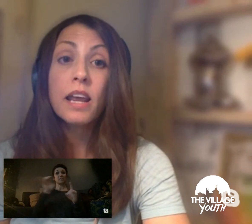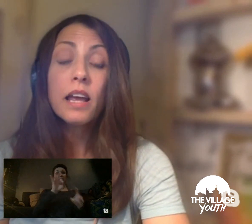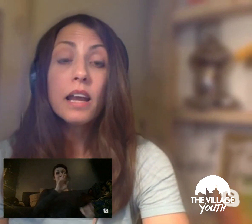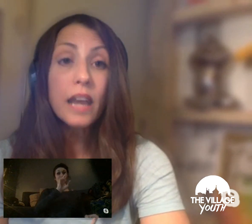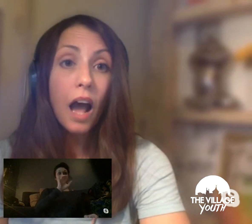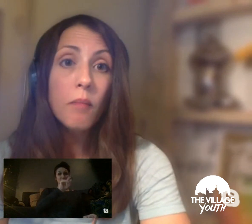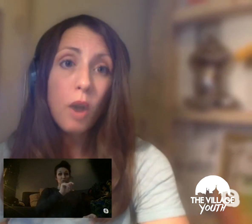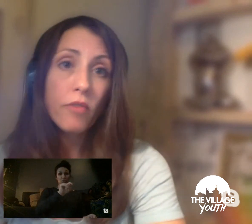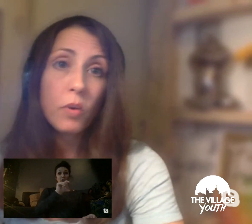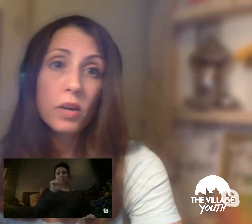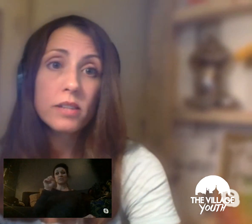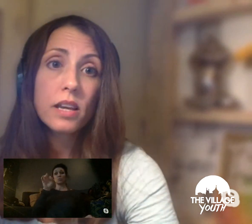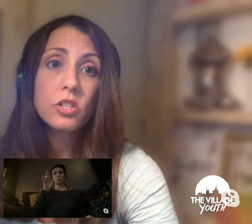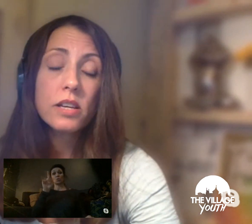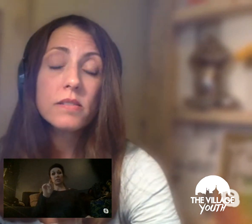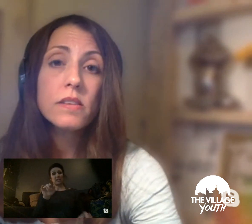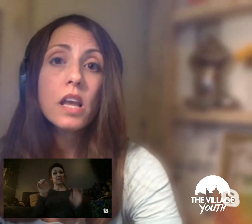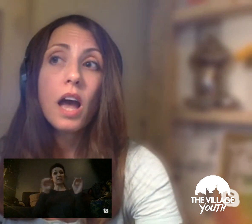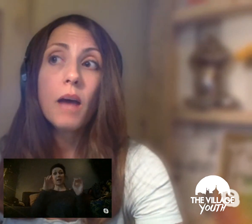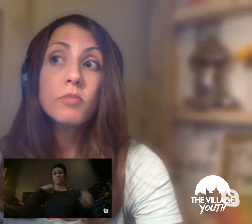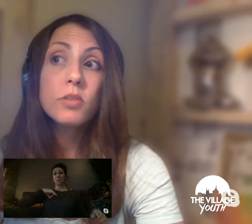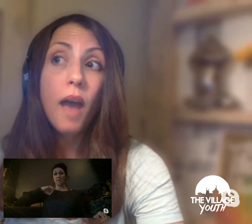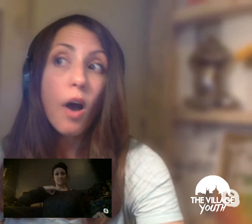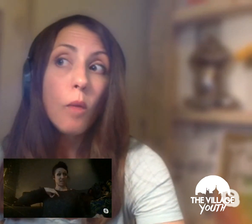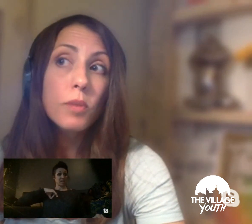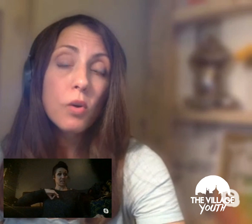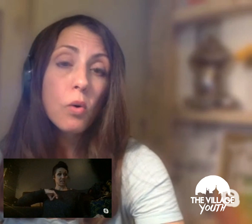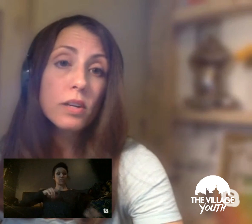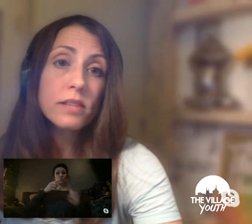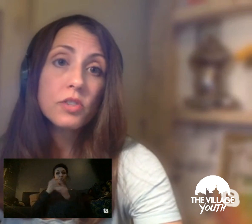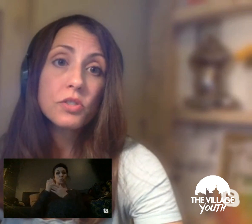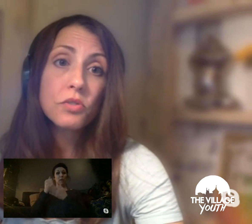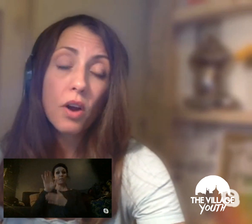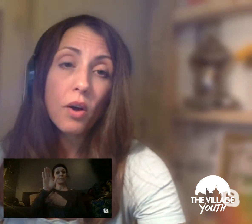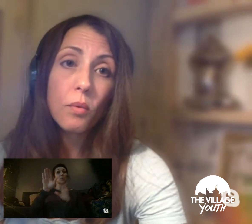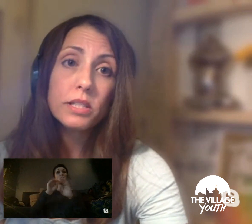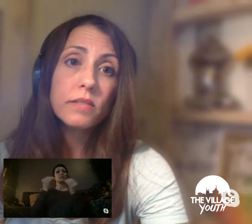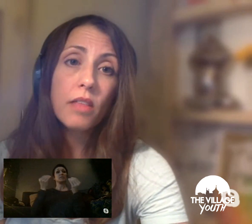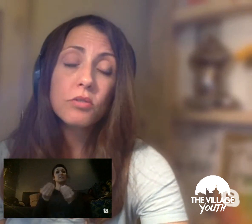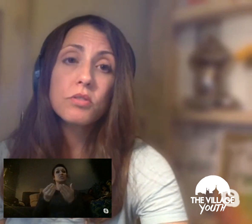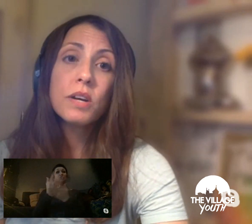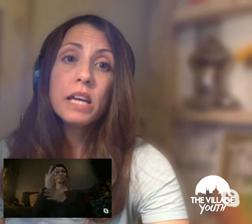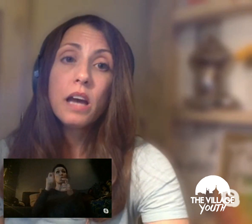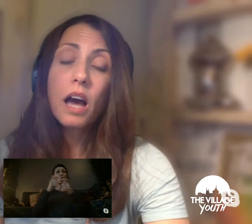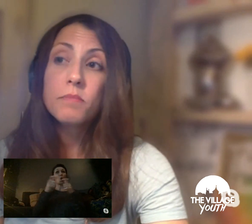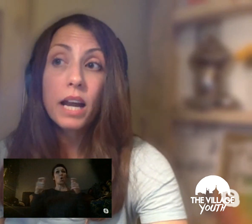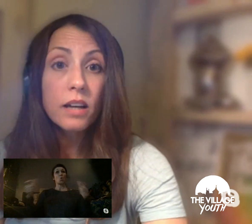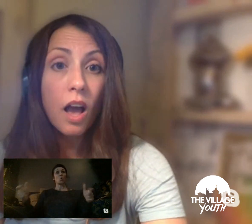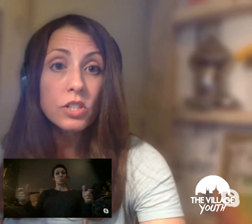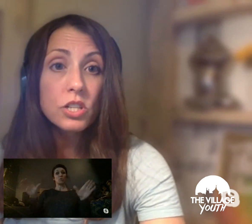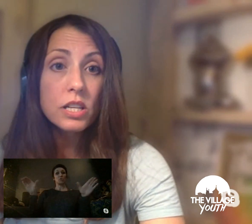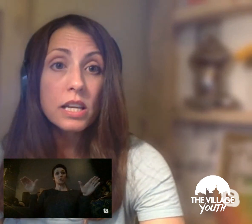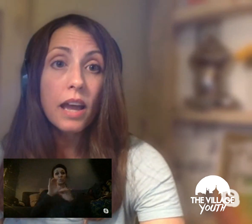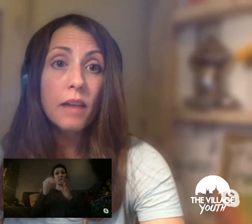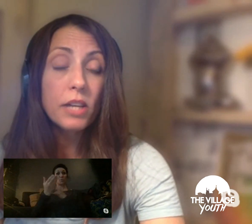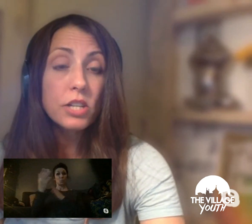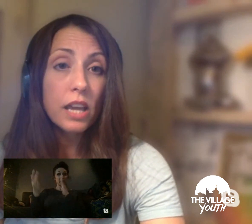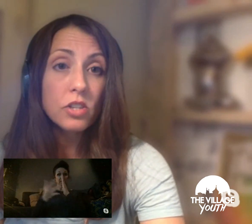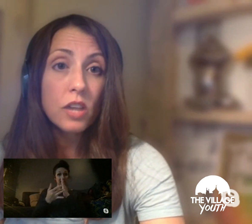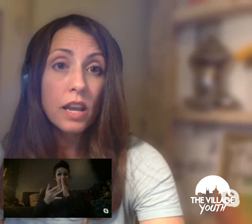sororities and nonprofit organizations to help their organizations grow. We do that through